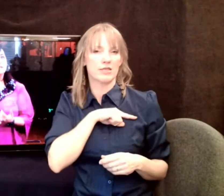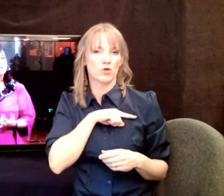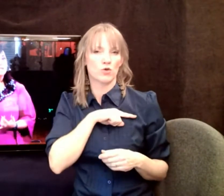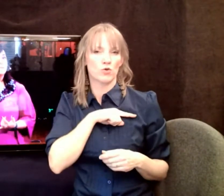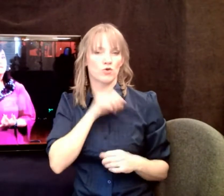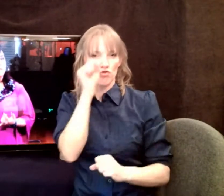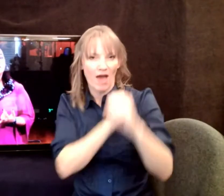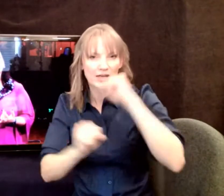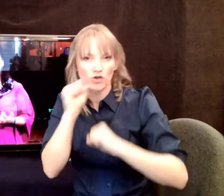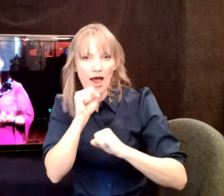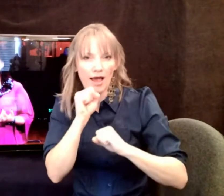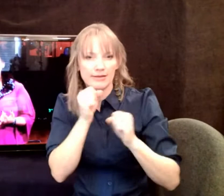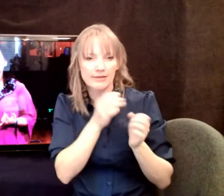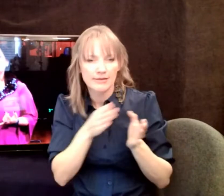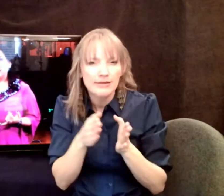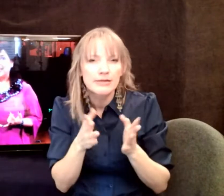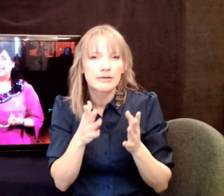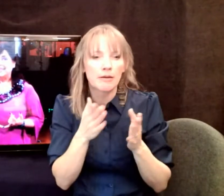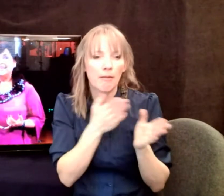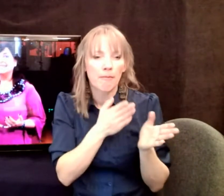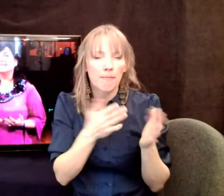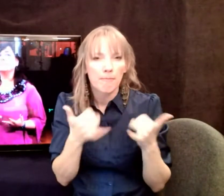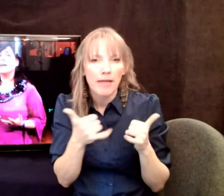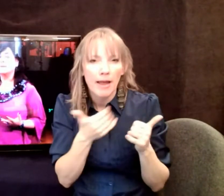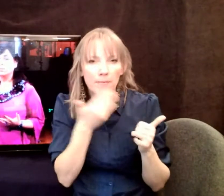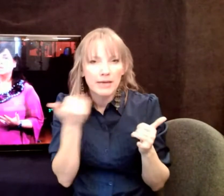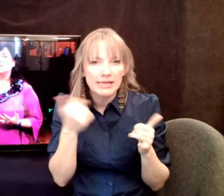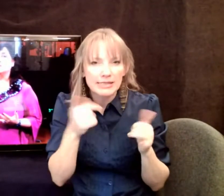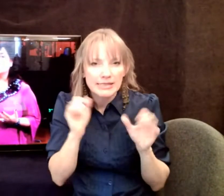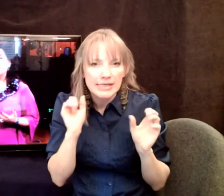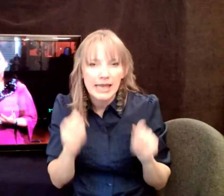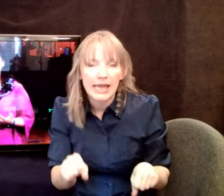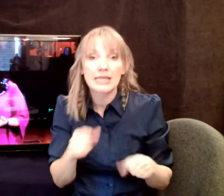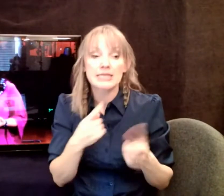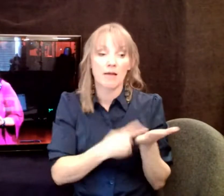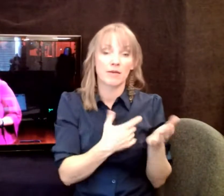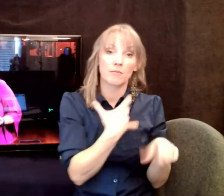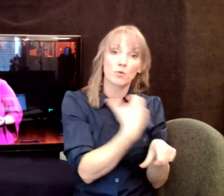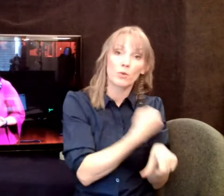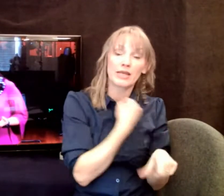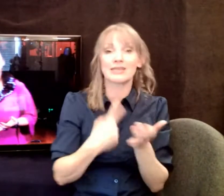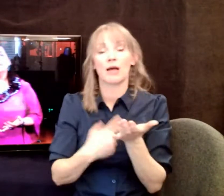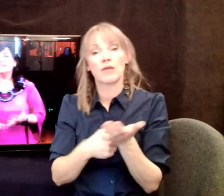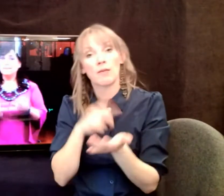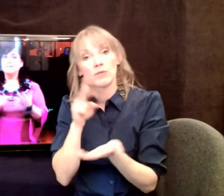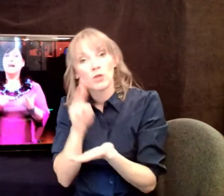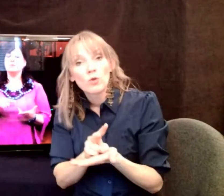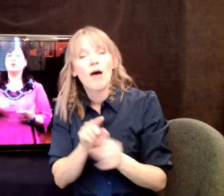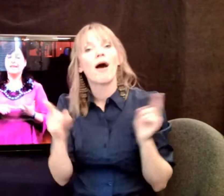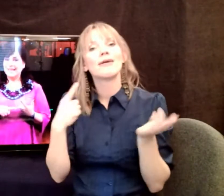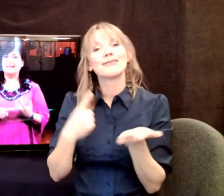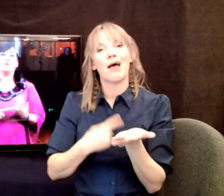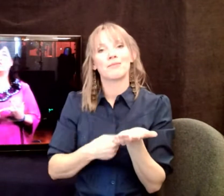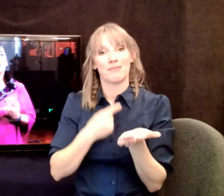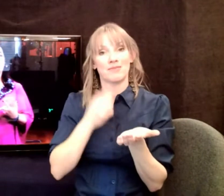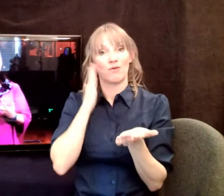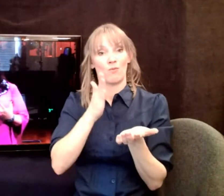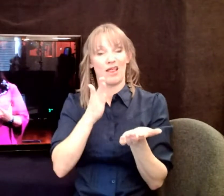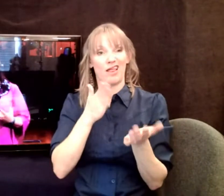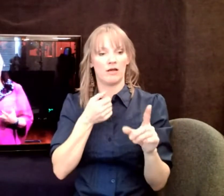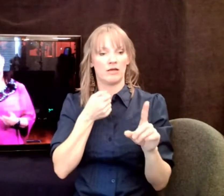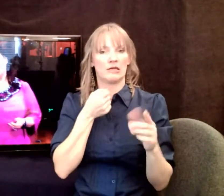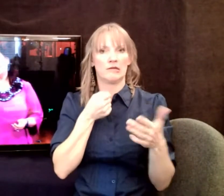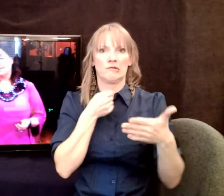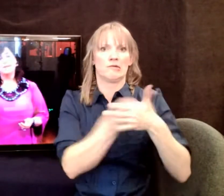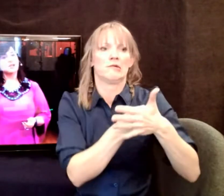some extent, to play as best as we can, that sometimes we're going to win and sometimes we're going to lose, that sometimes we're going to hit huge obstacles and